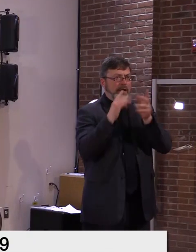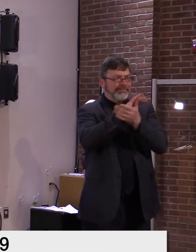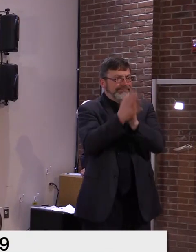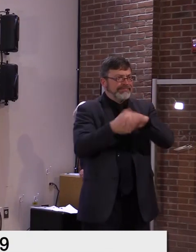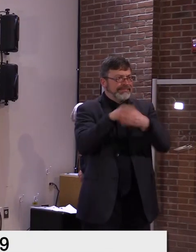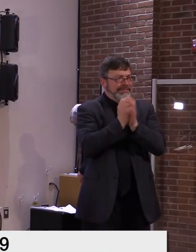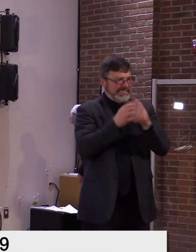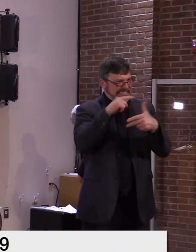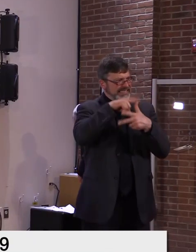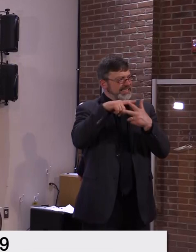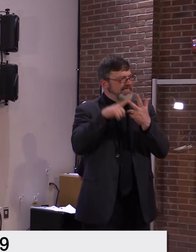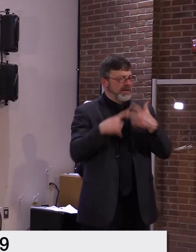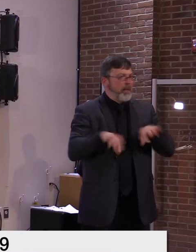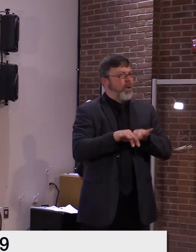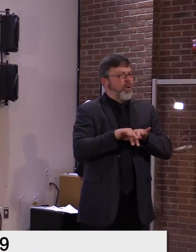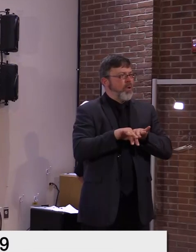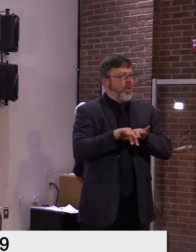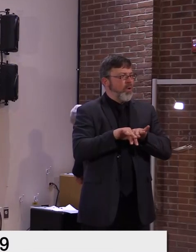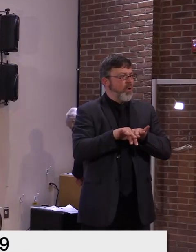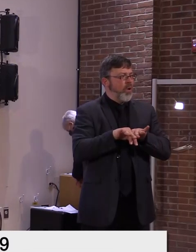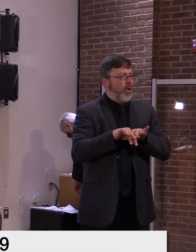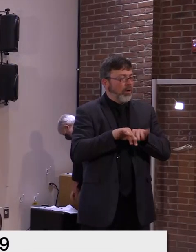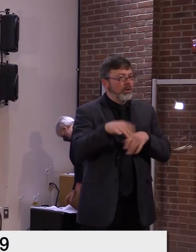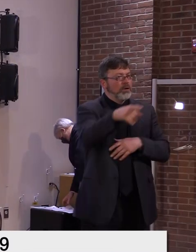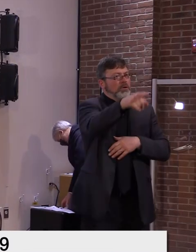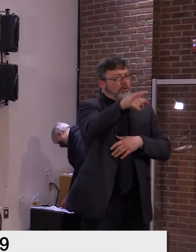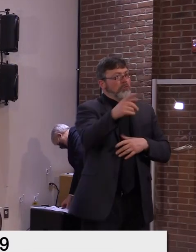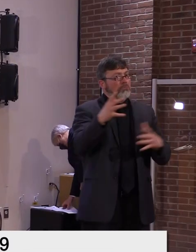any boundaries before you have any get-together.